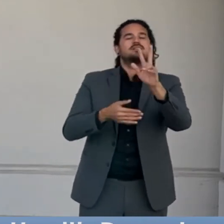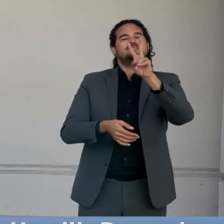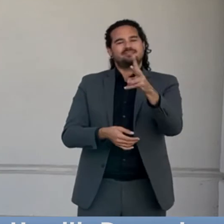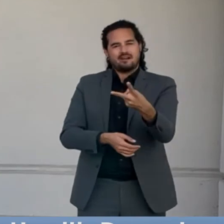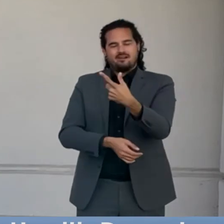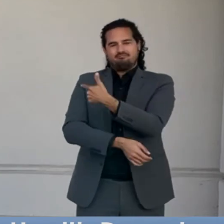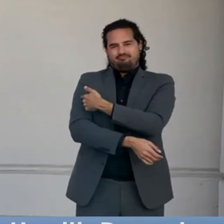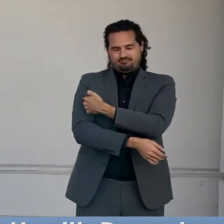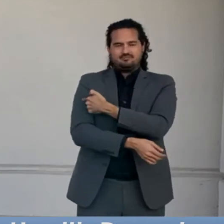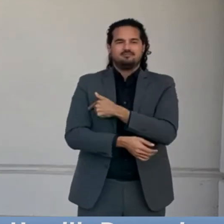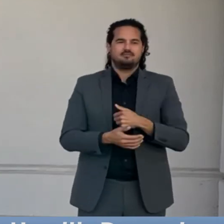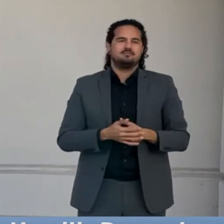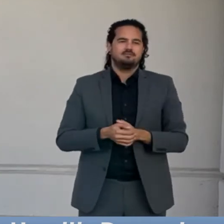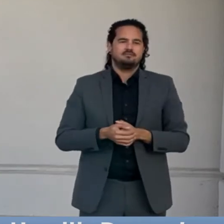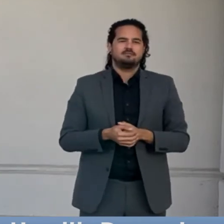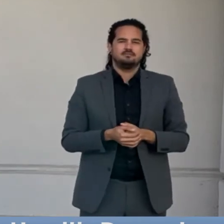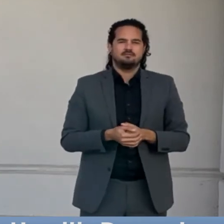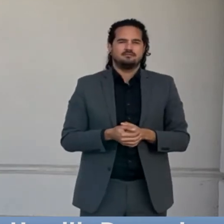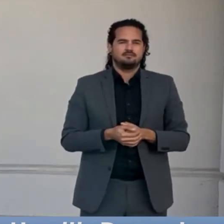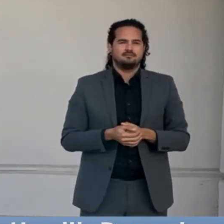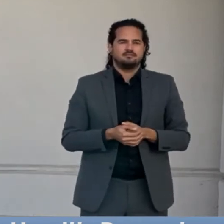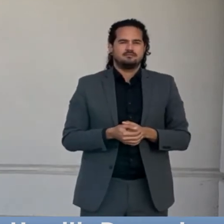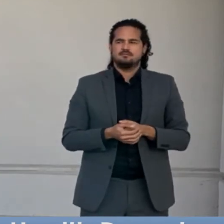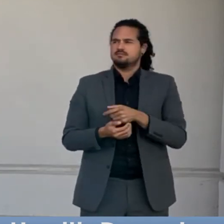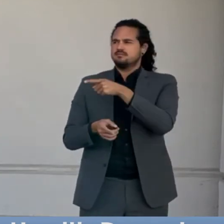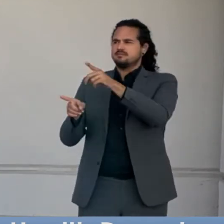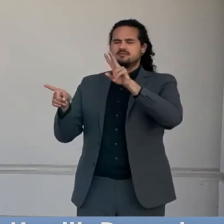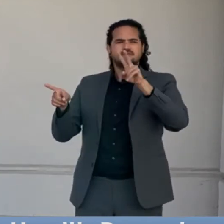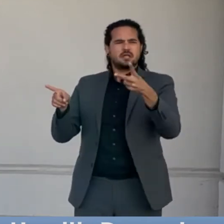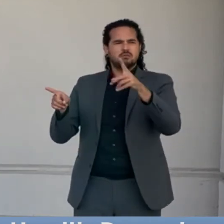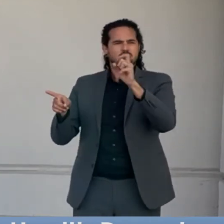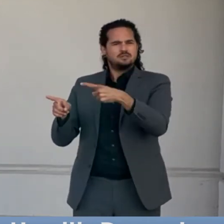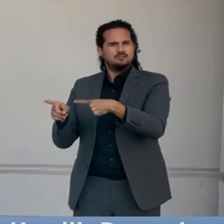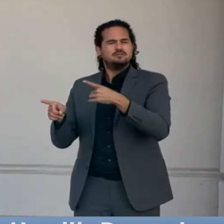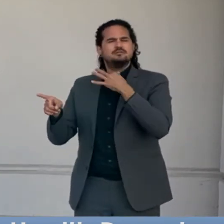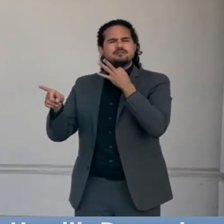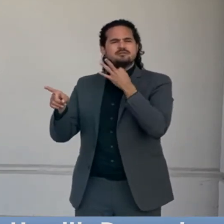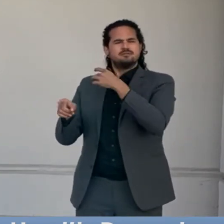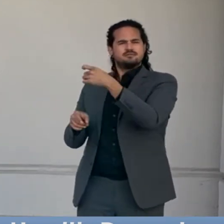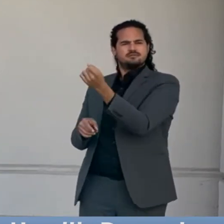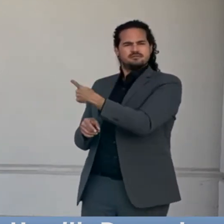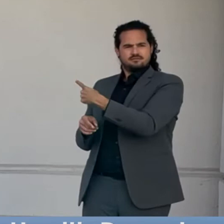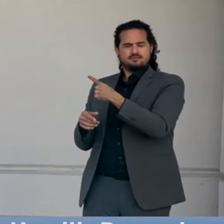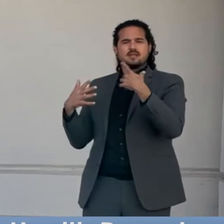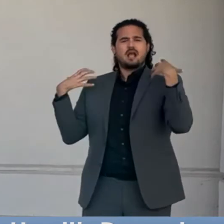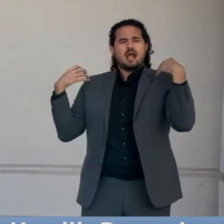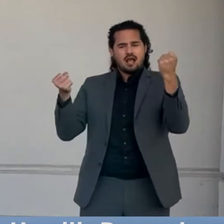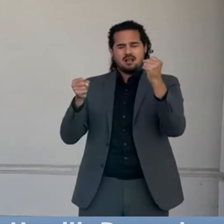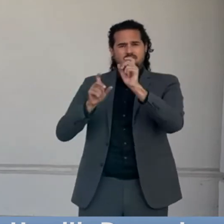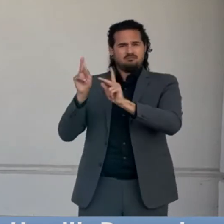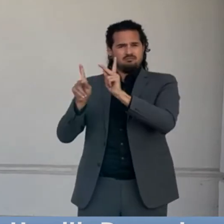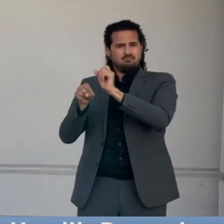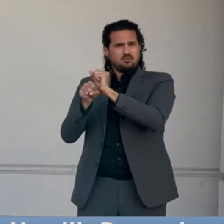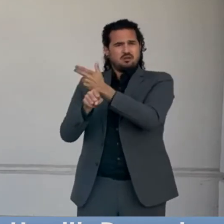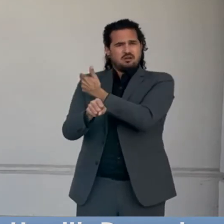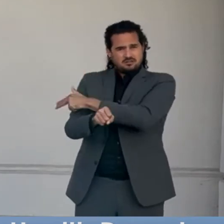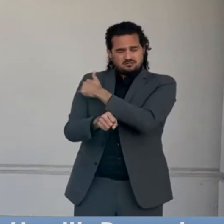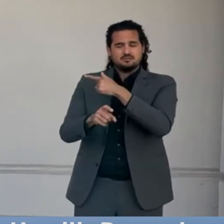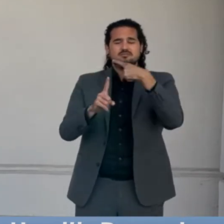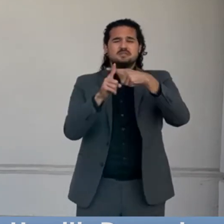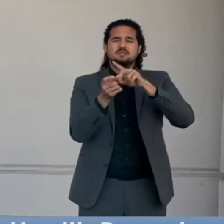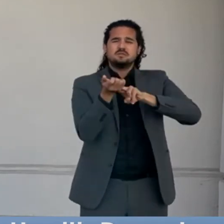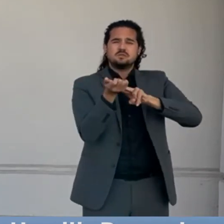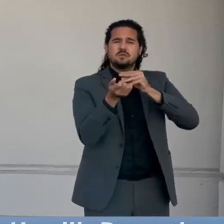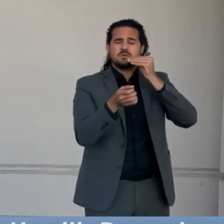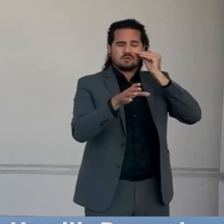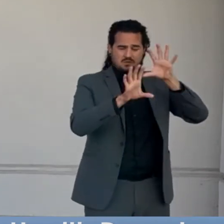next after healthcare workers in skilled nursing facilities, and how do you make that determination? The prioritization is done by the federal government,